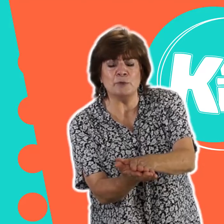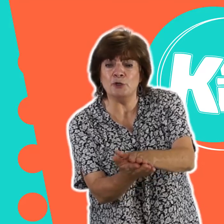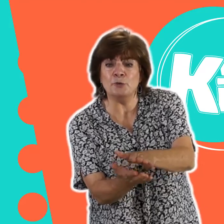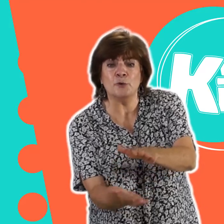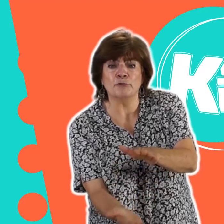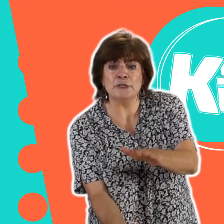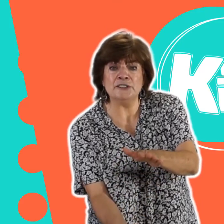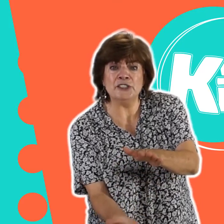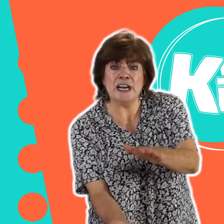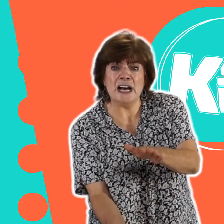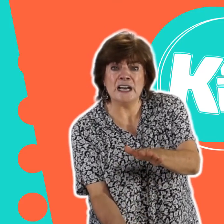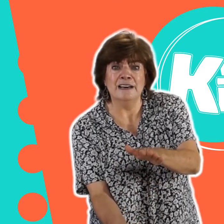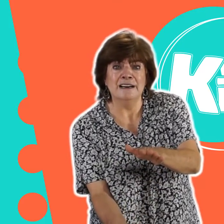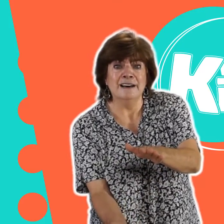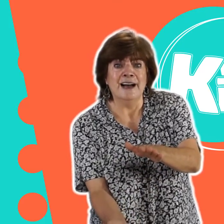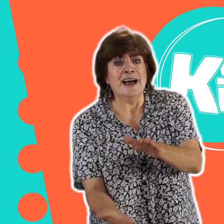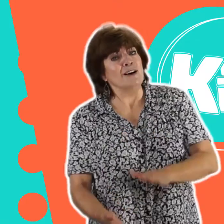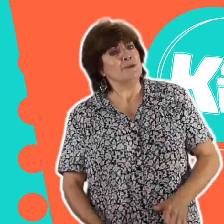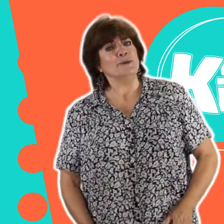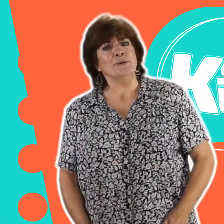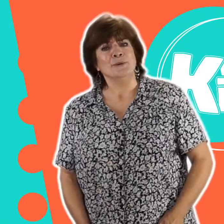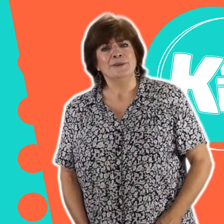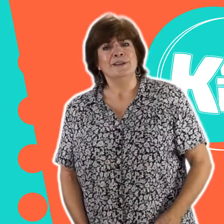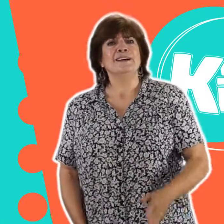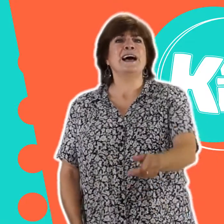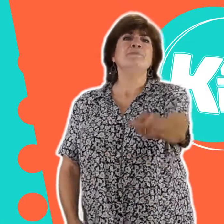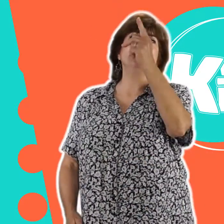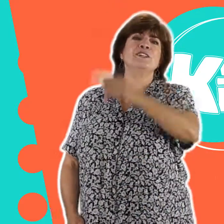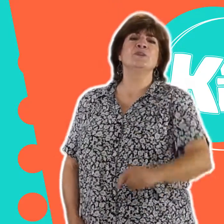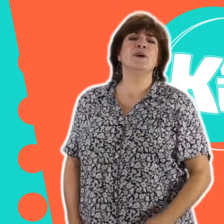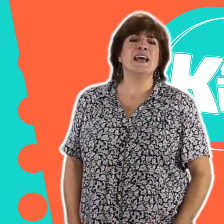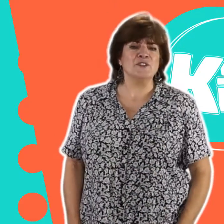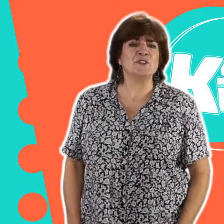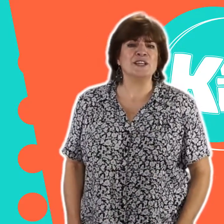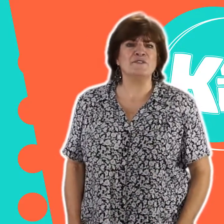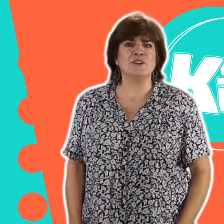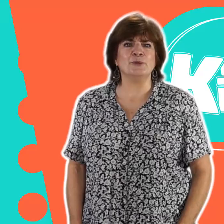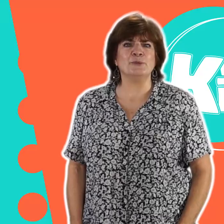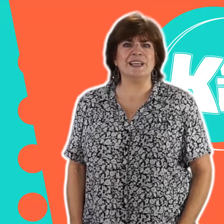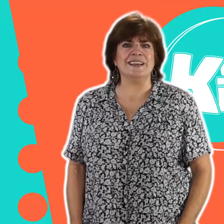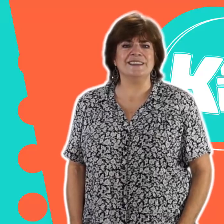you were really young? How cool. God bless you. Have yourself a good week.